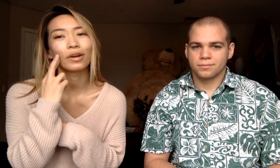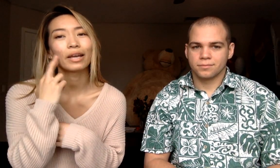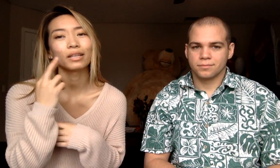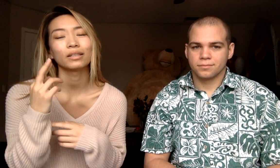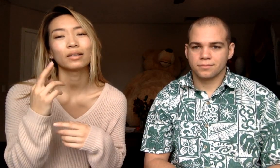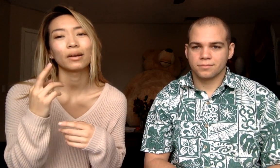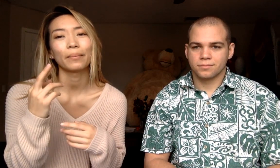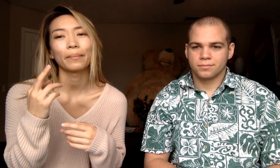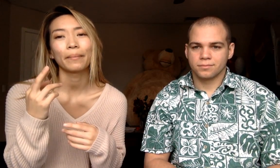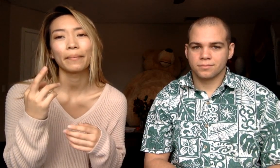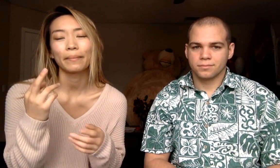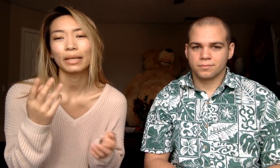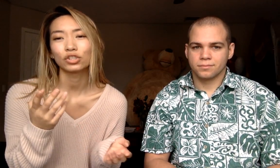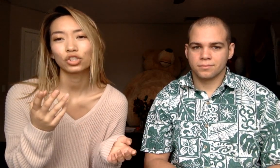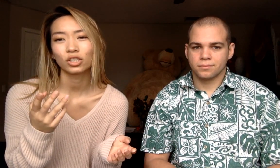Ryan mentioned